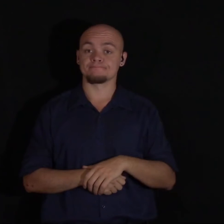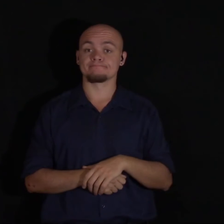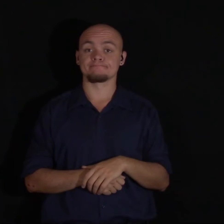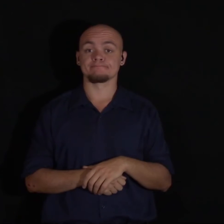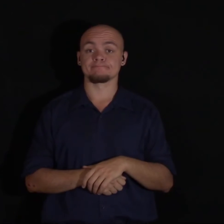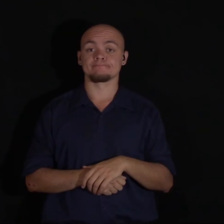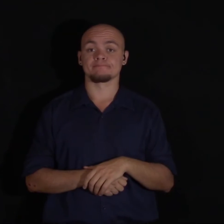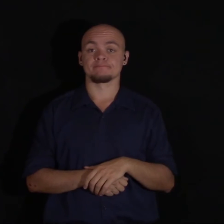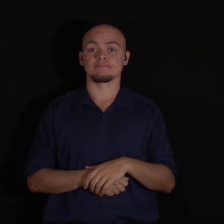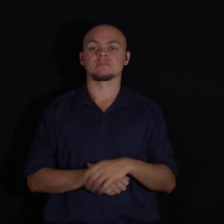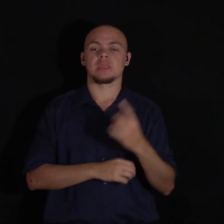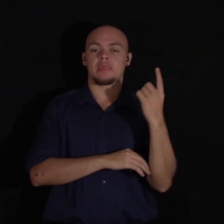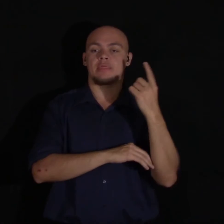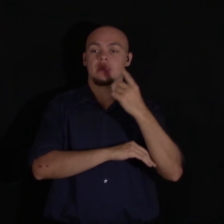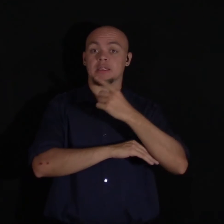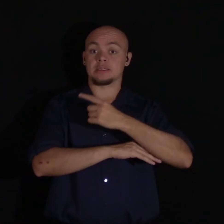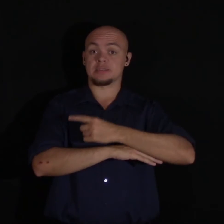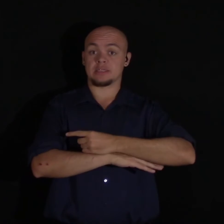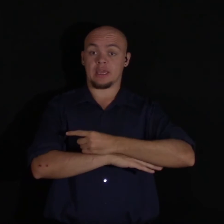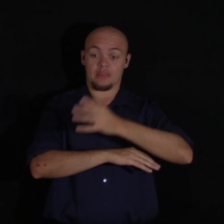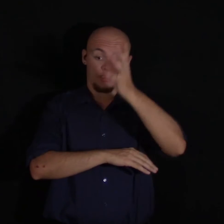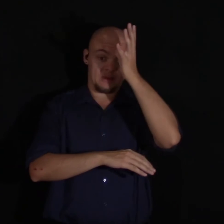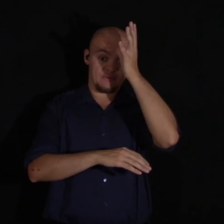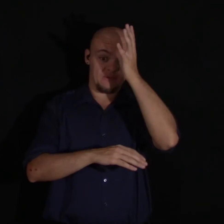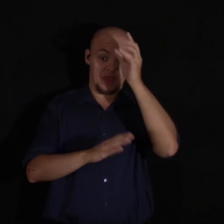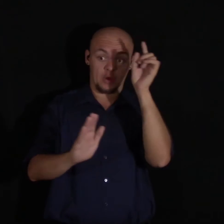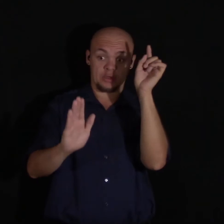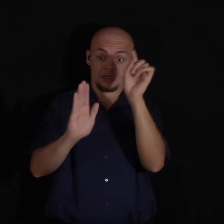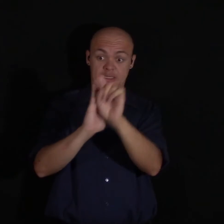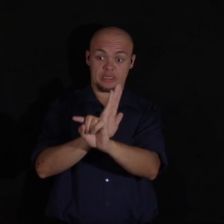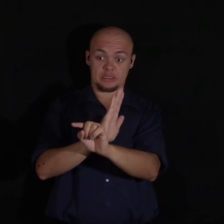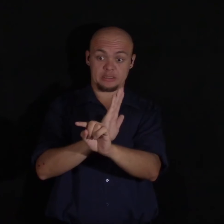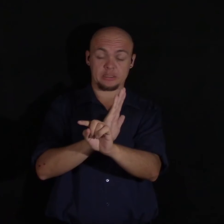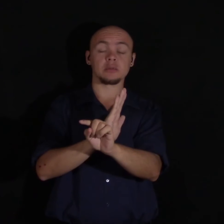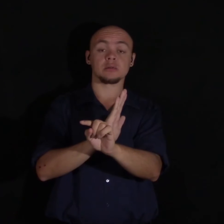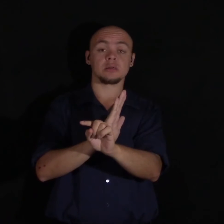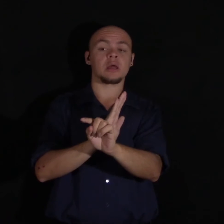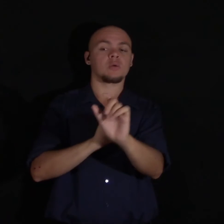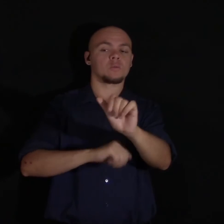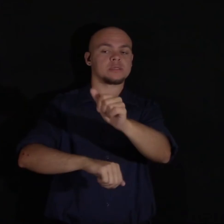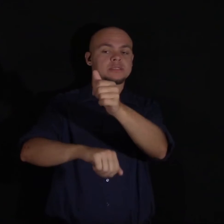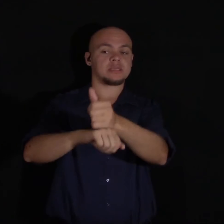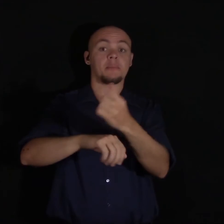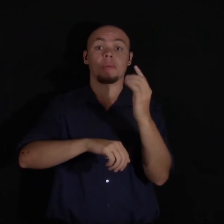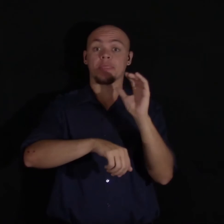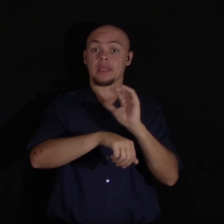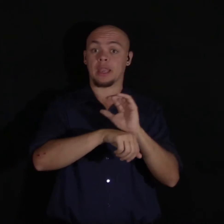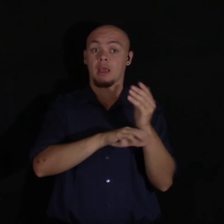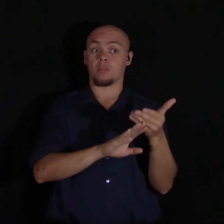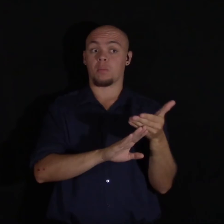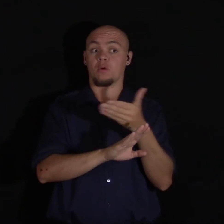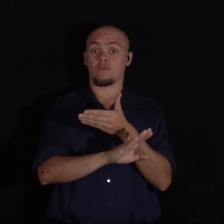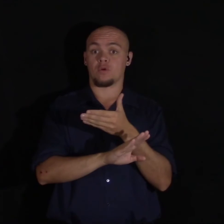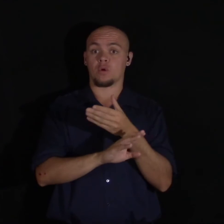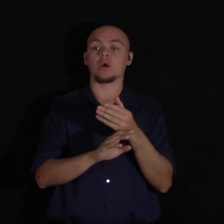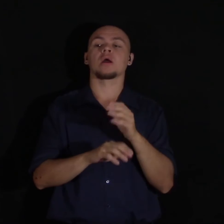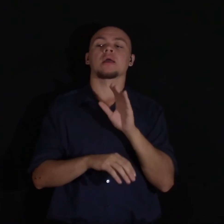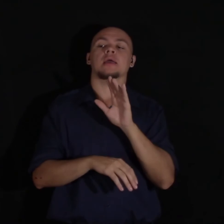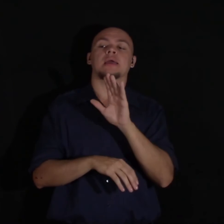The day for the execution of the Turk was fixed, but on the night previous to it he quitted his prison,